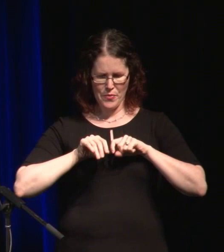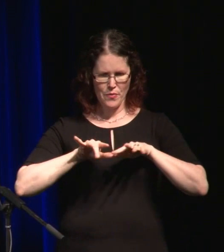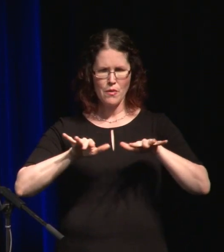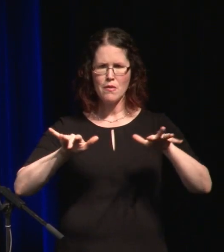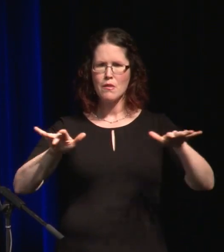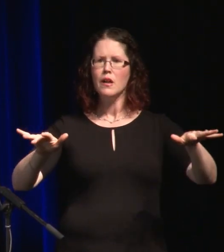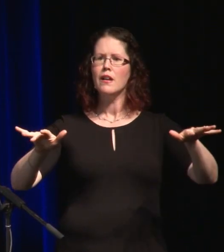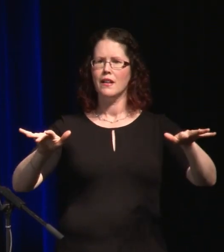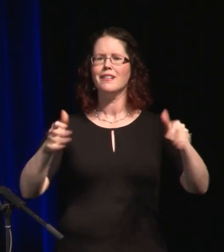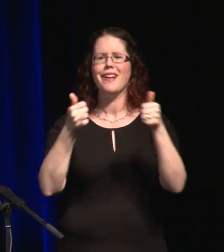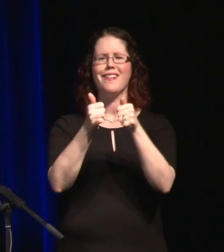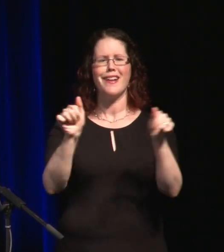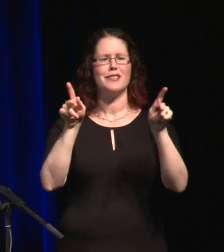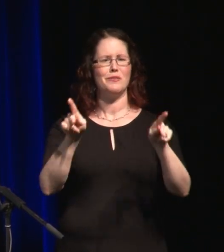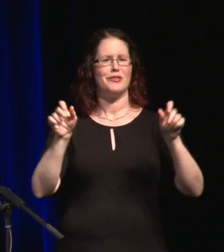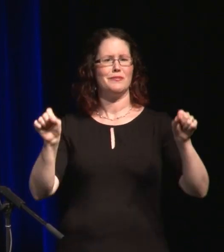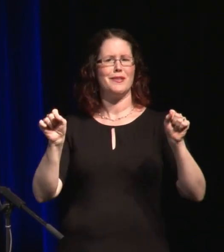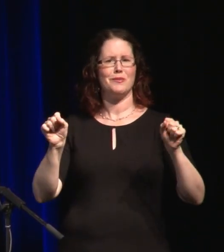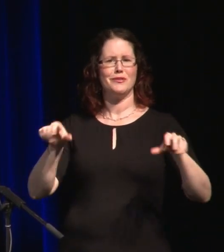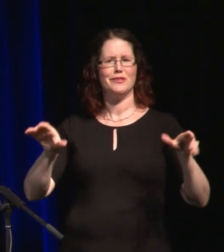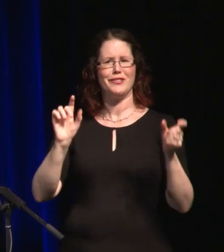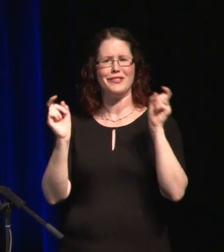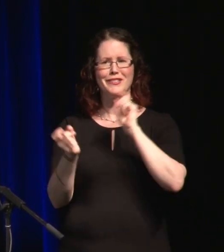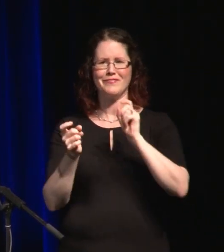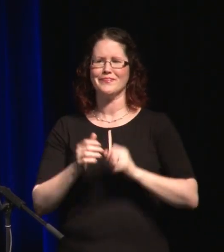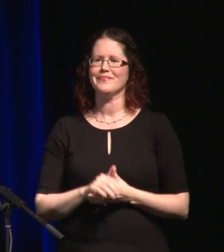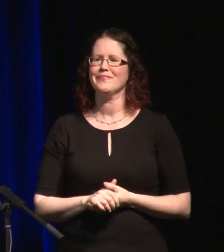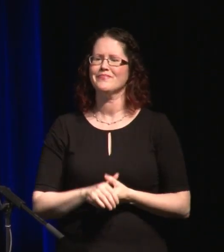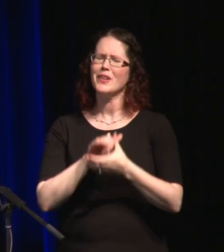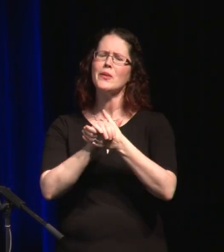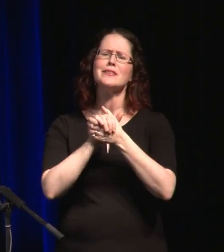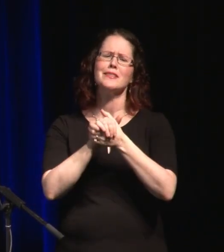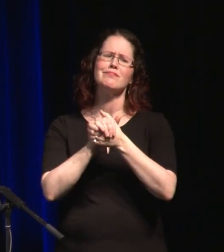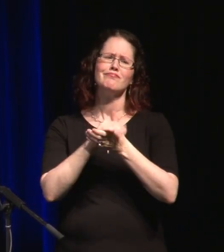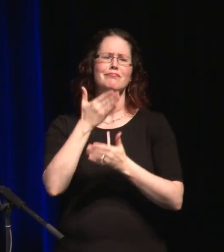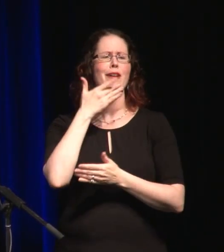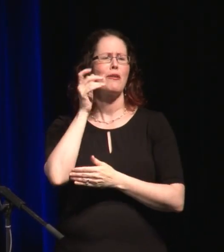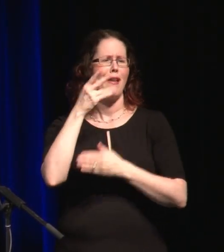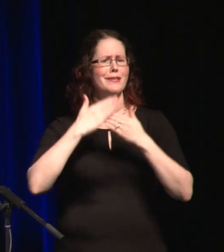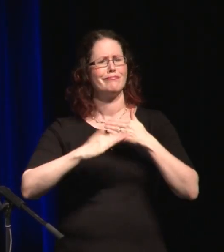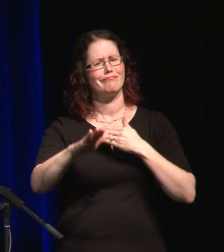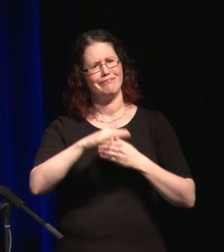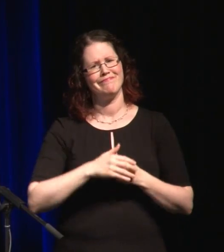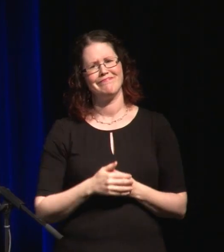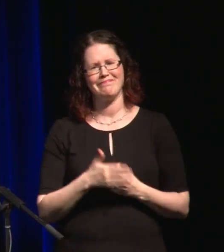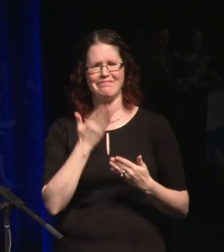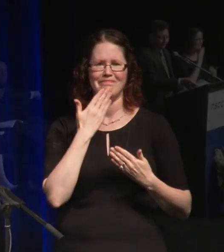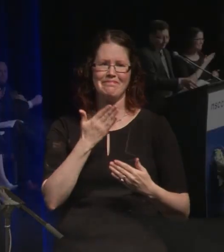anyone can do it. Congratulations and all the best. Walalio.